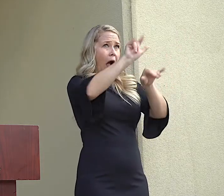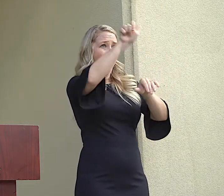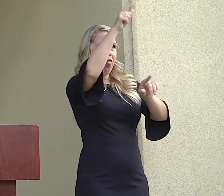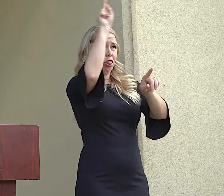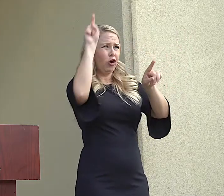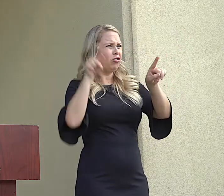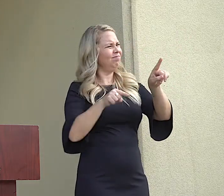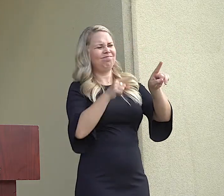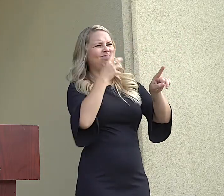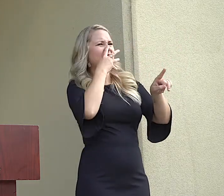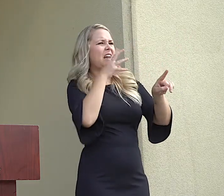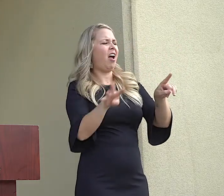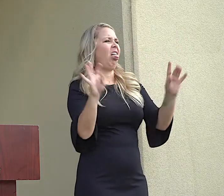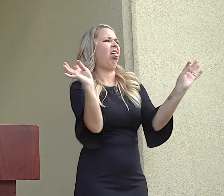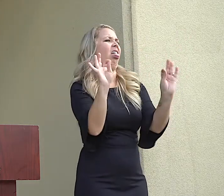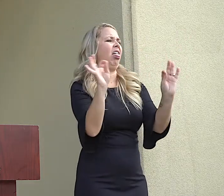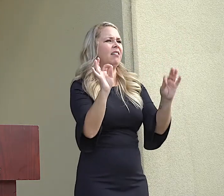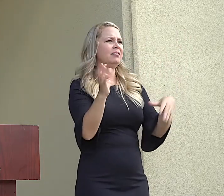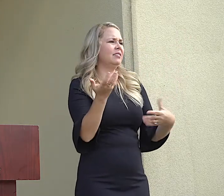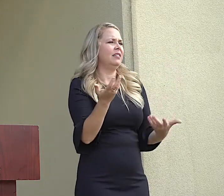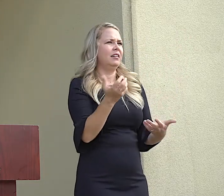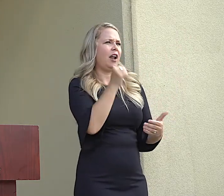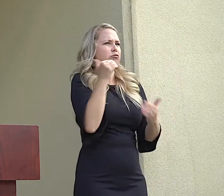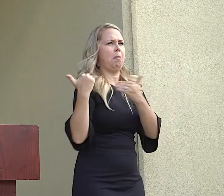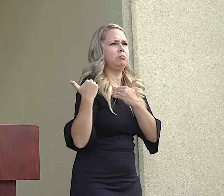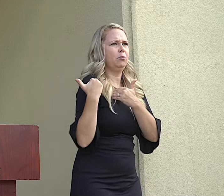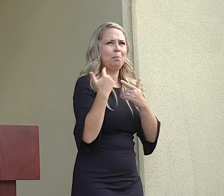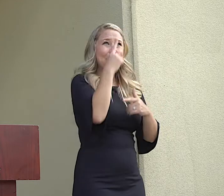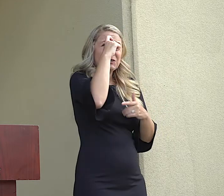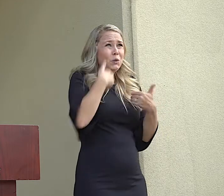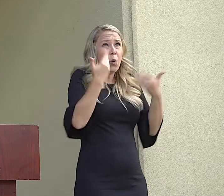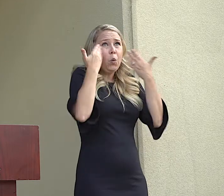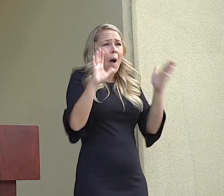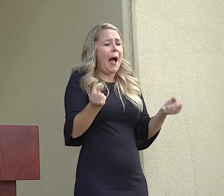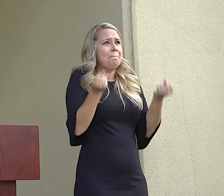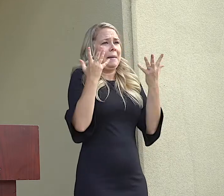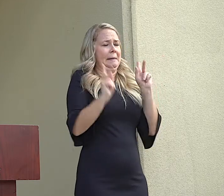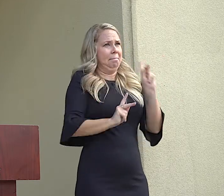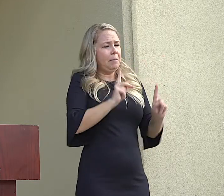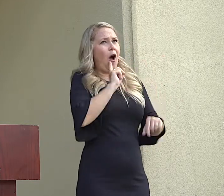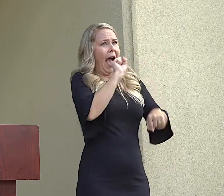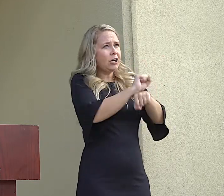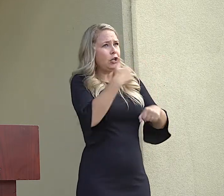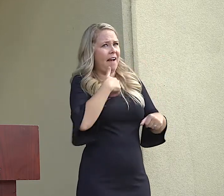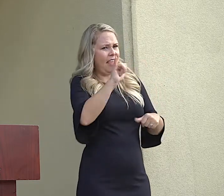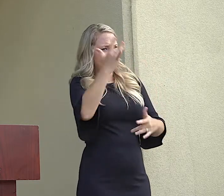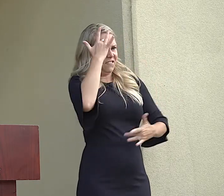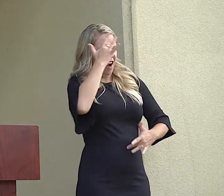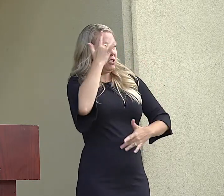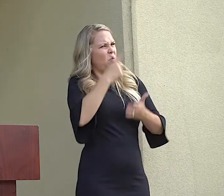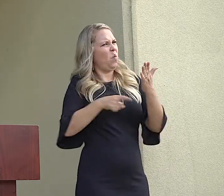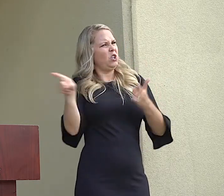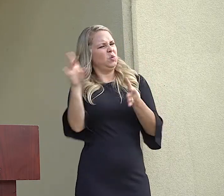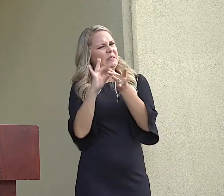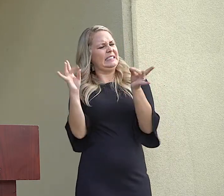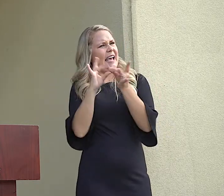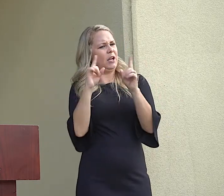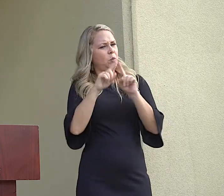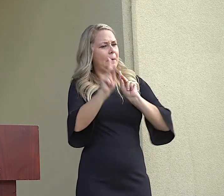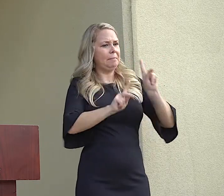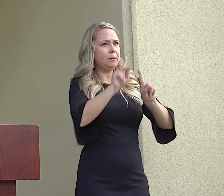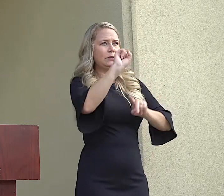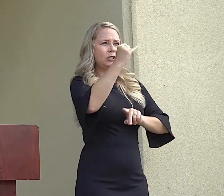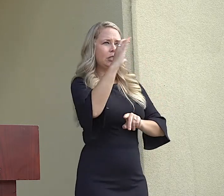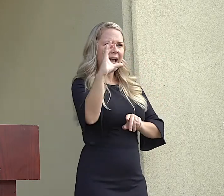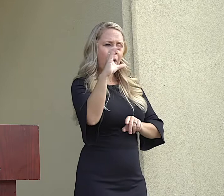is considered negligent at this point because we really don't know how many people actually have this virus. What do you say to the people of